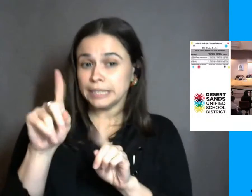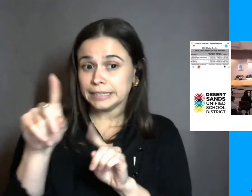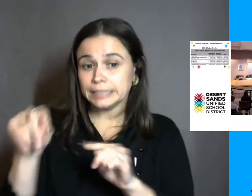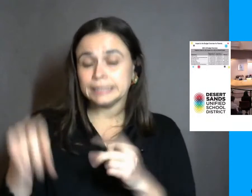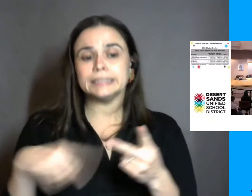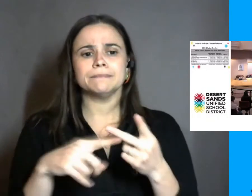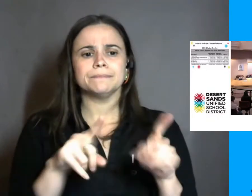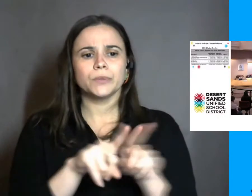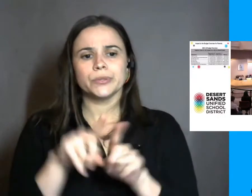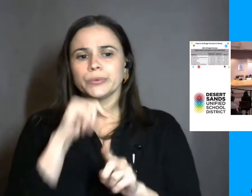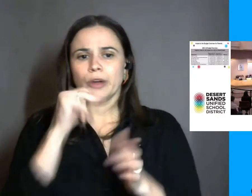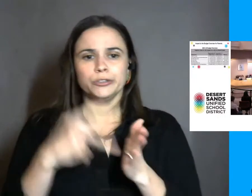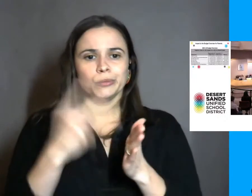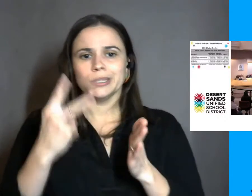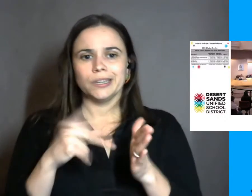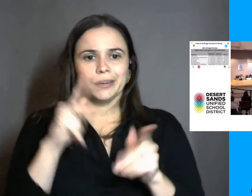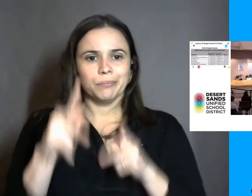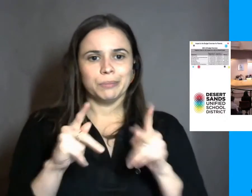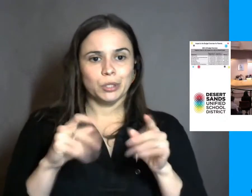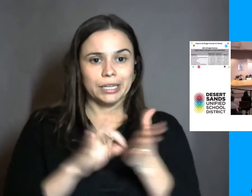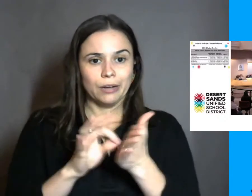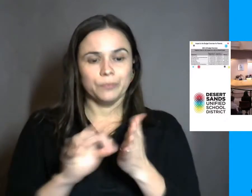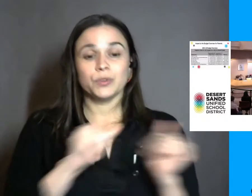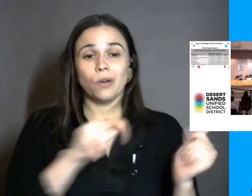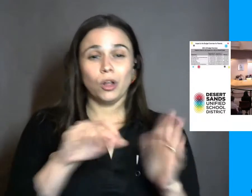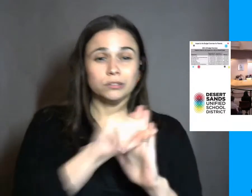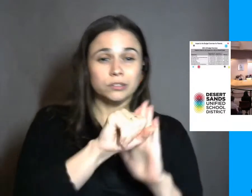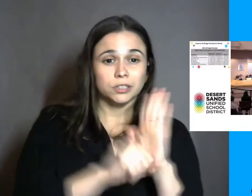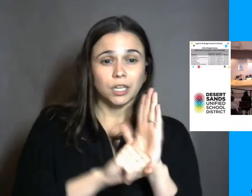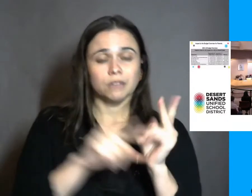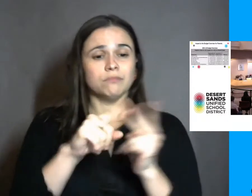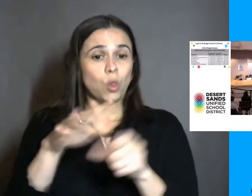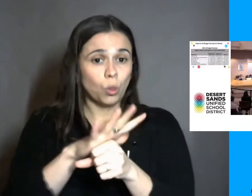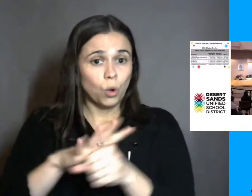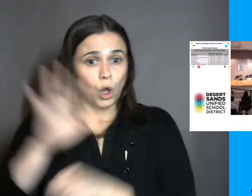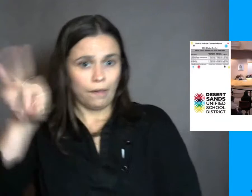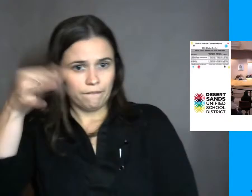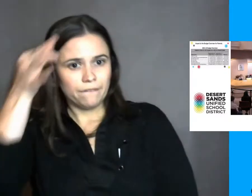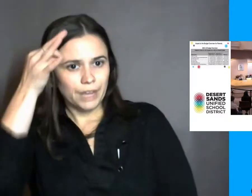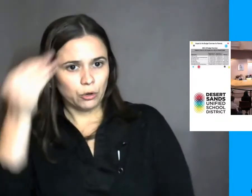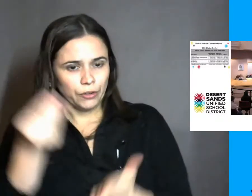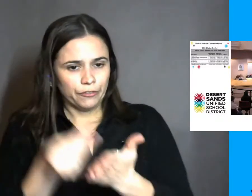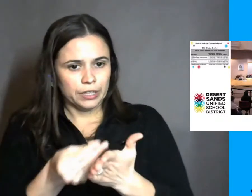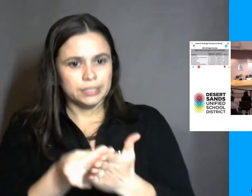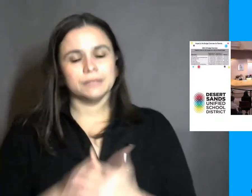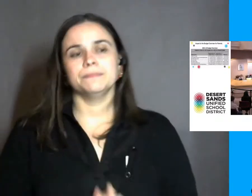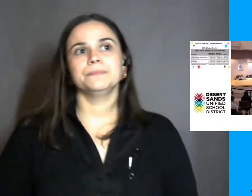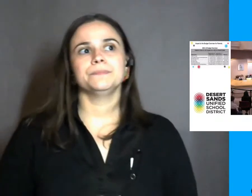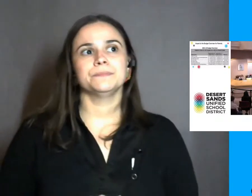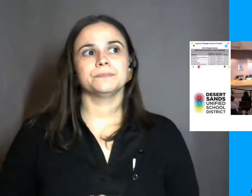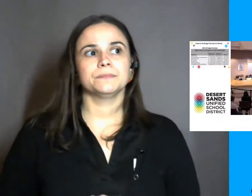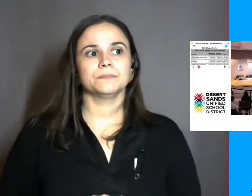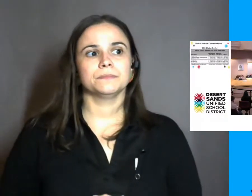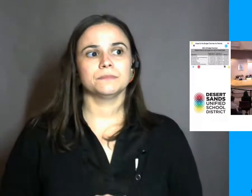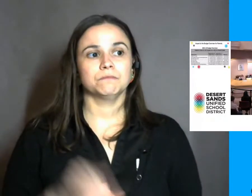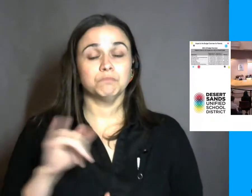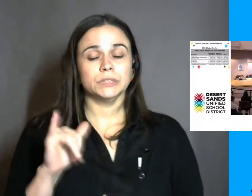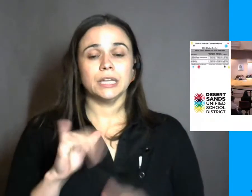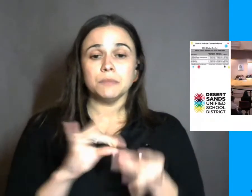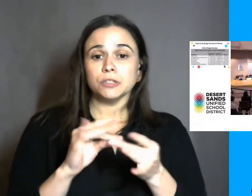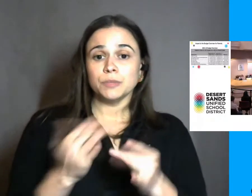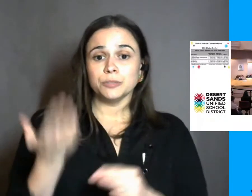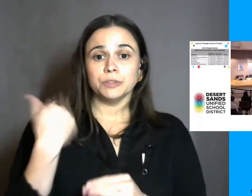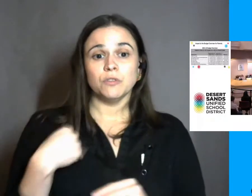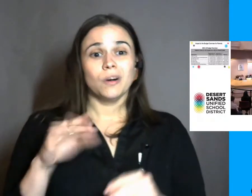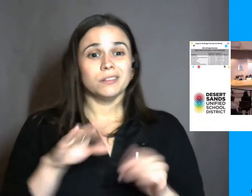count. All other state funds, local funds, and federal funds. Now, as she mentioned, prior to the start of each fiscal year, the